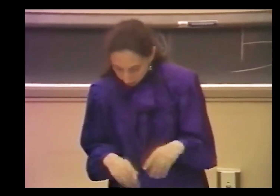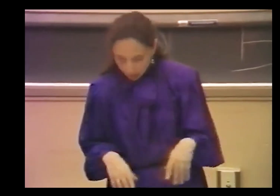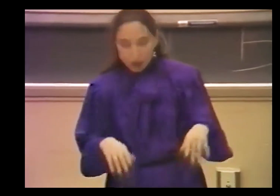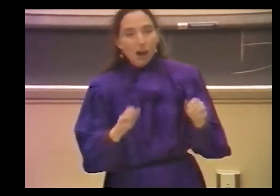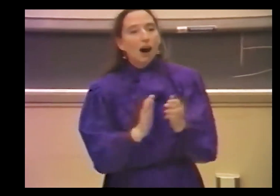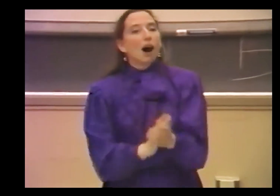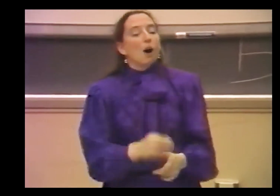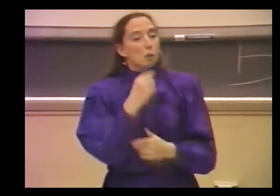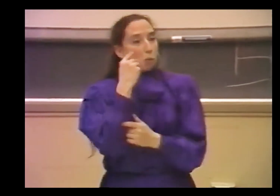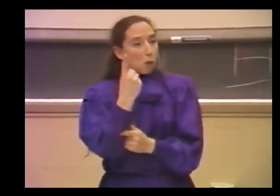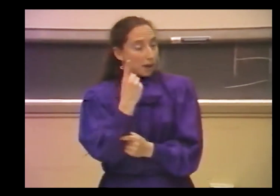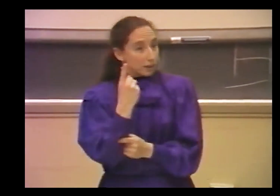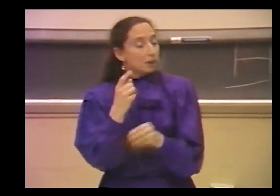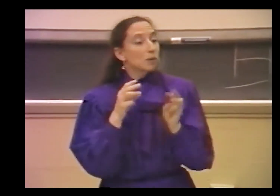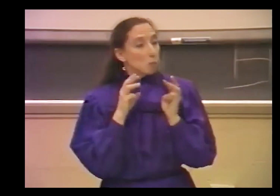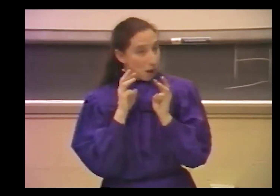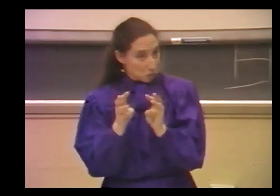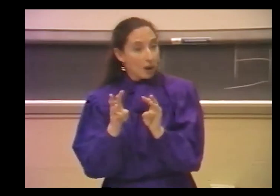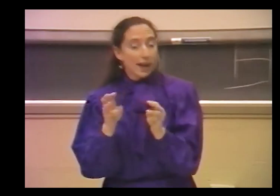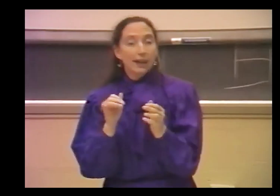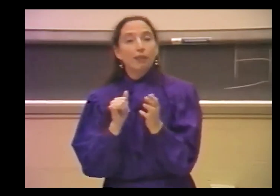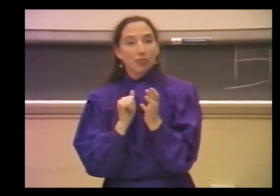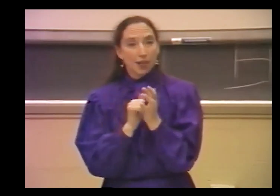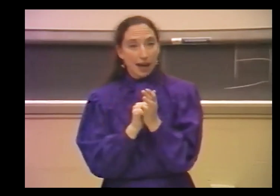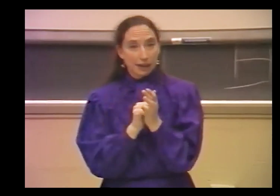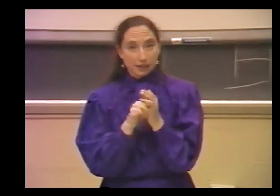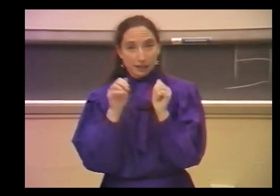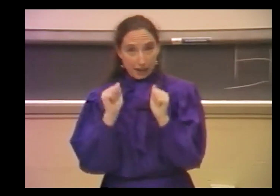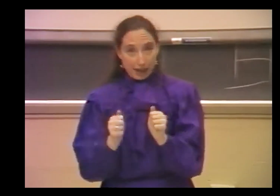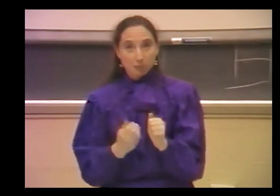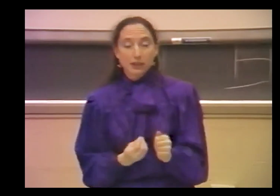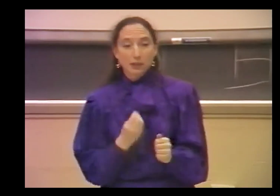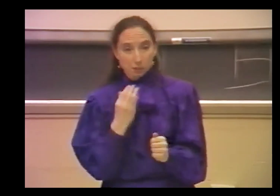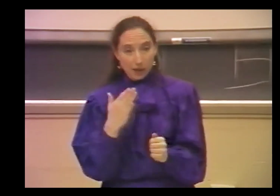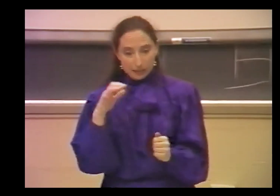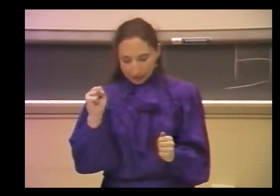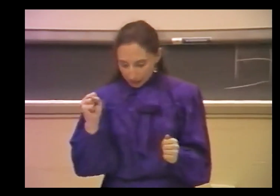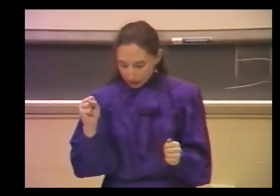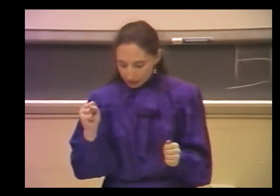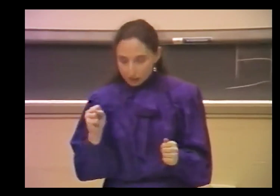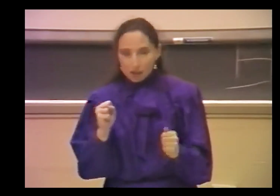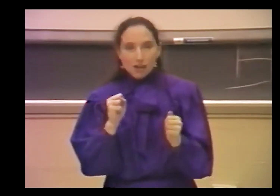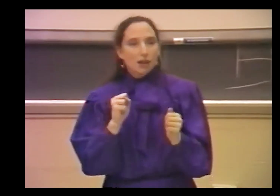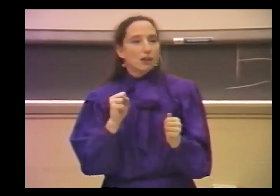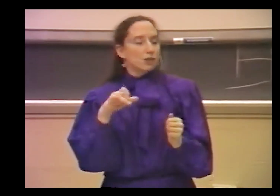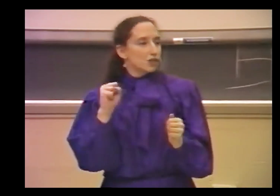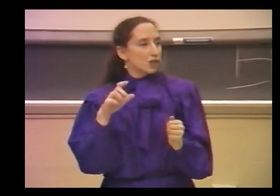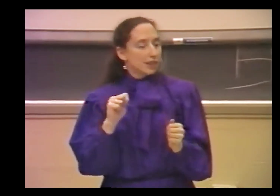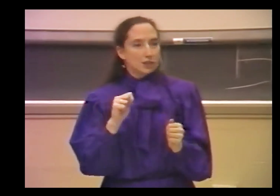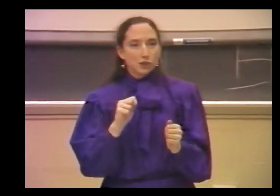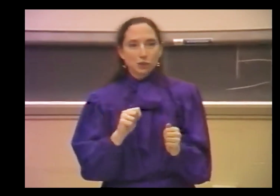Okay. One way that it can be expressed is just